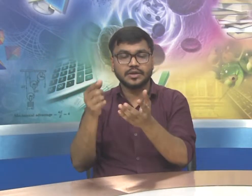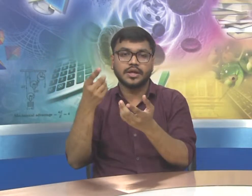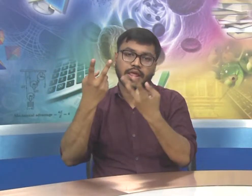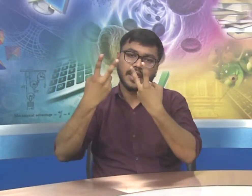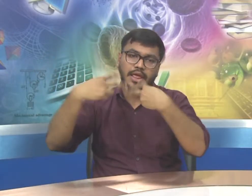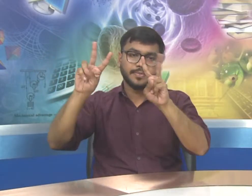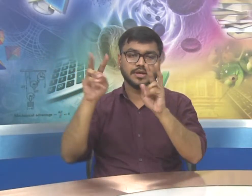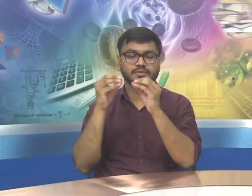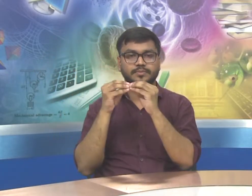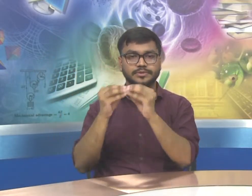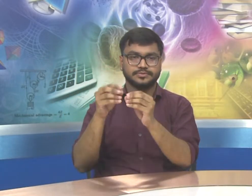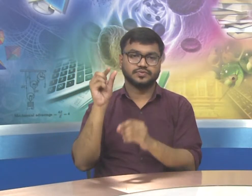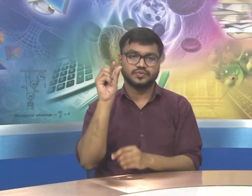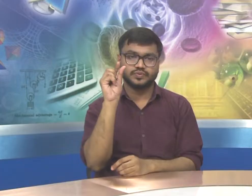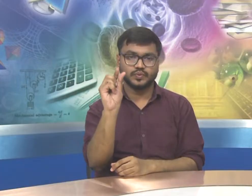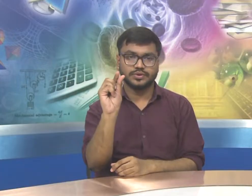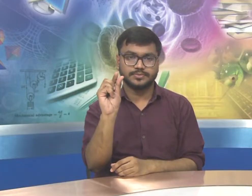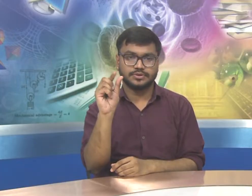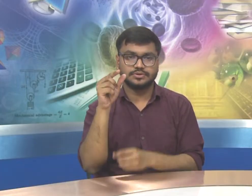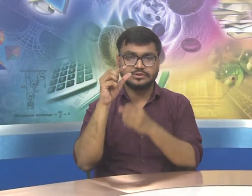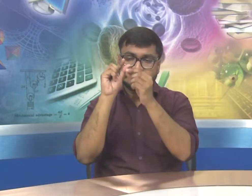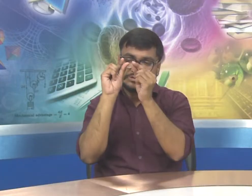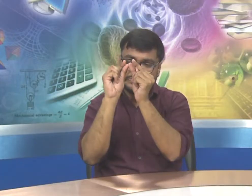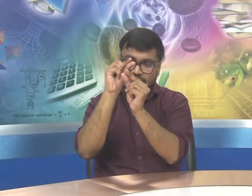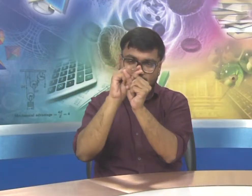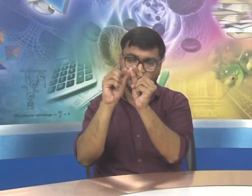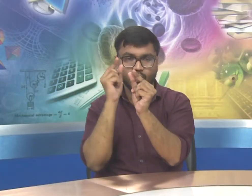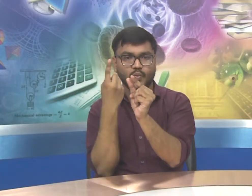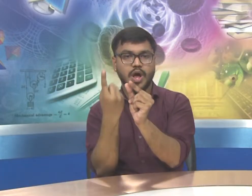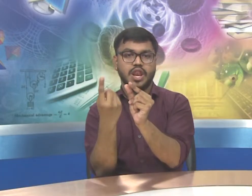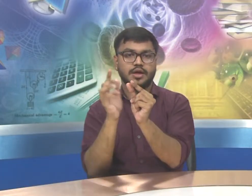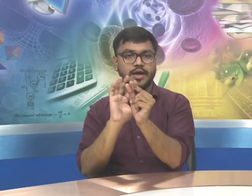10 its power minus 9 meter.